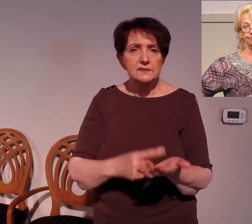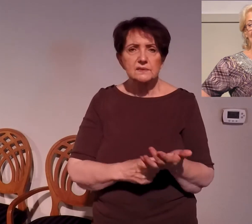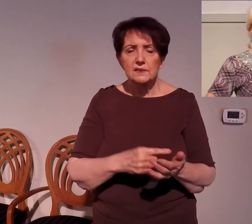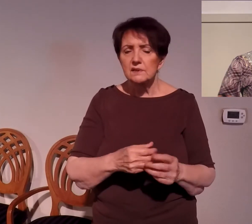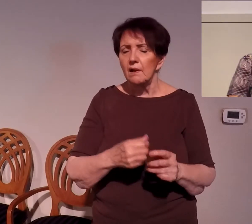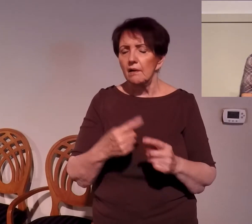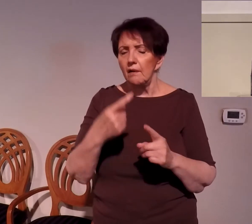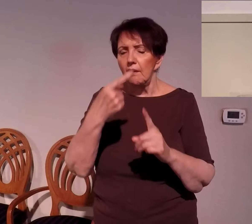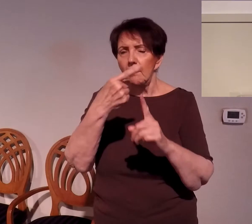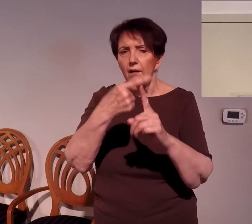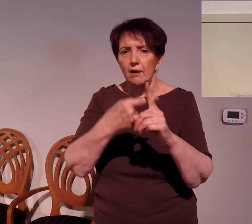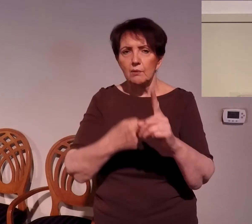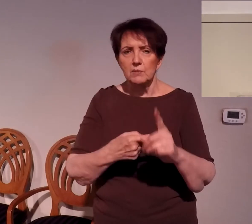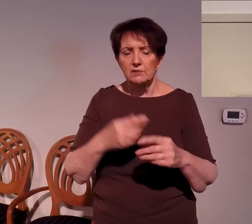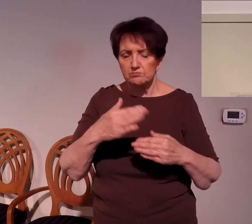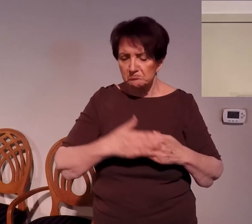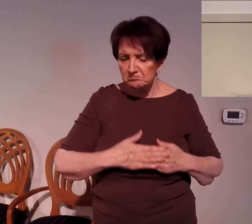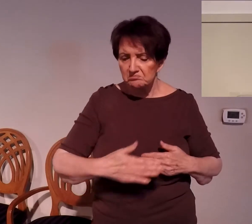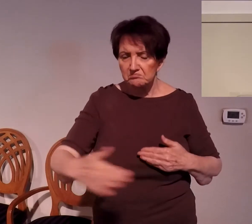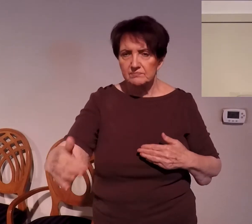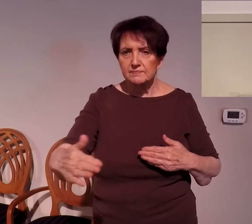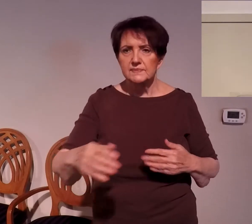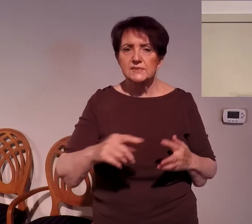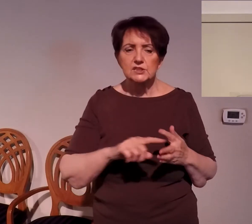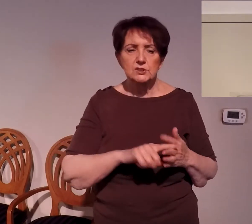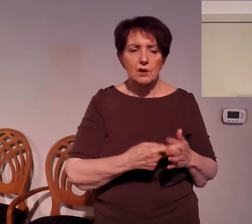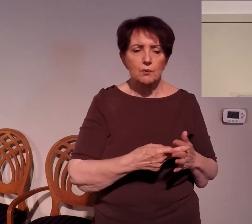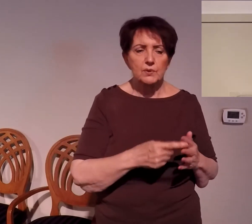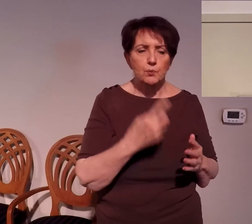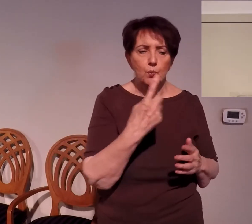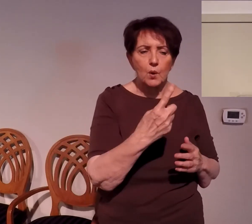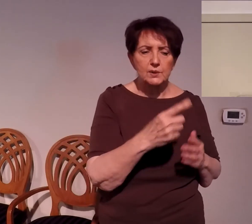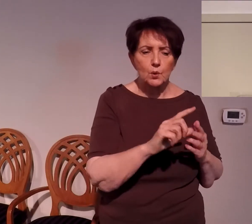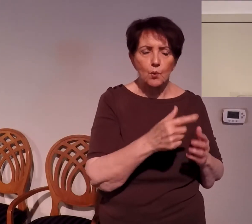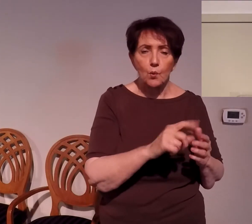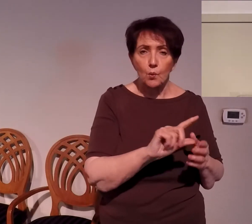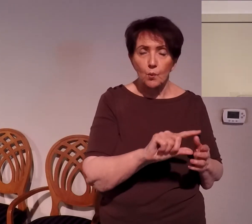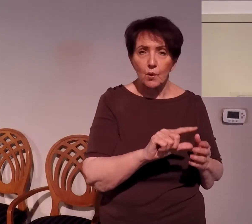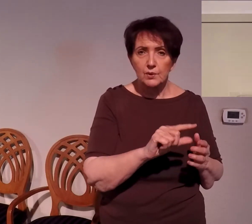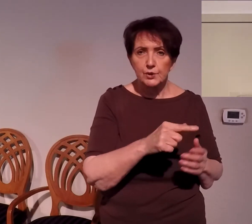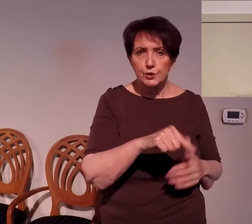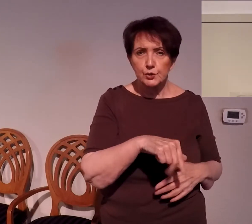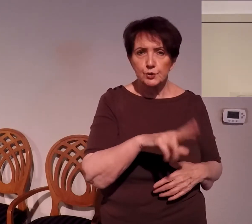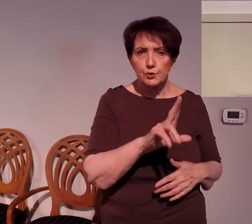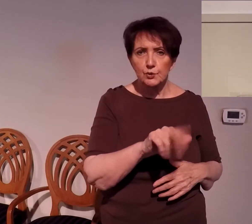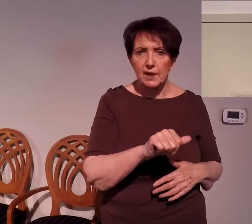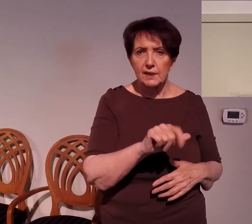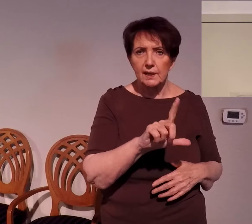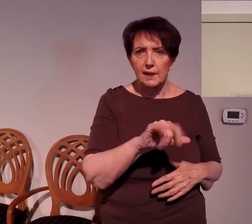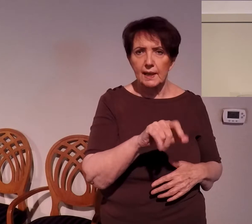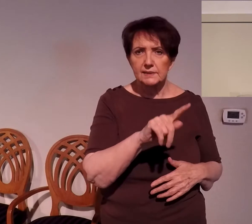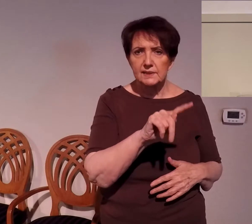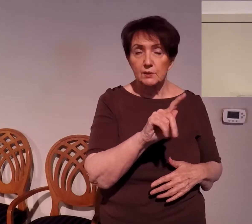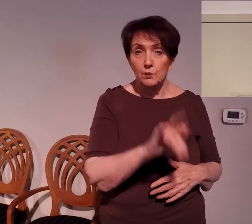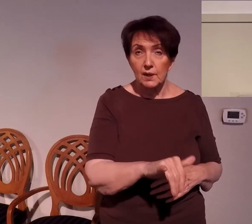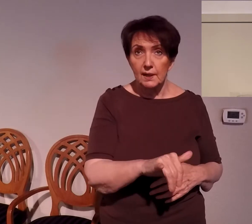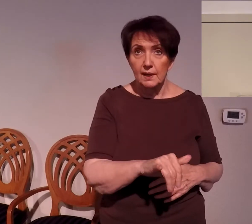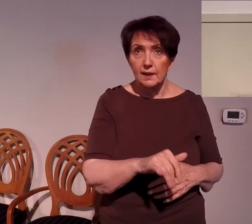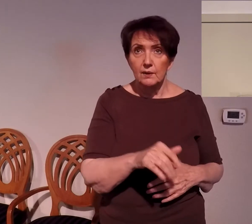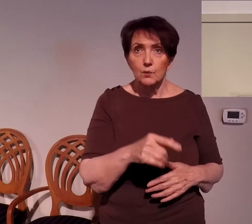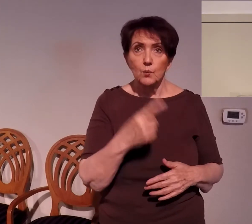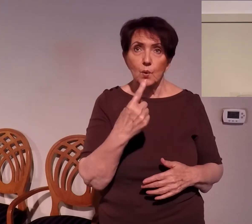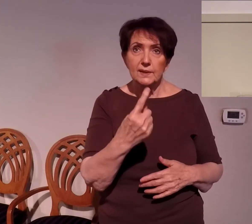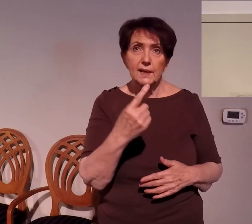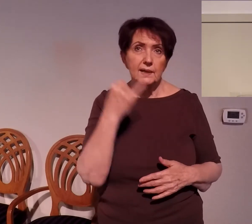month. How do we start with a particular quality, a particular universal truth, a particular idea?